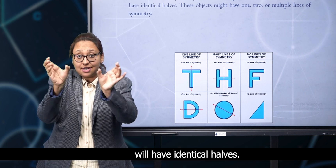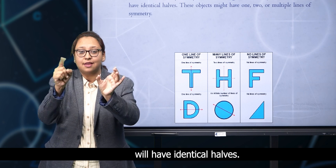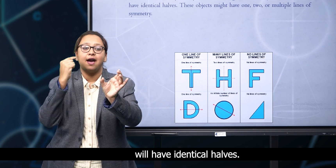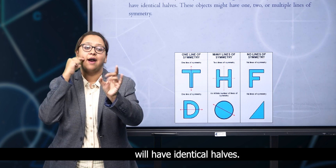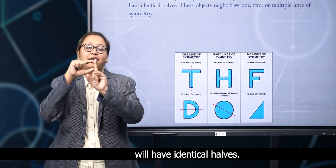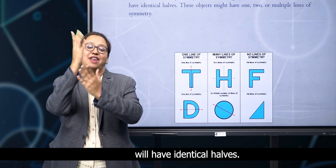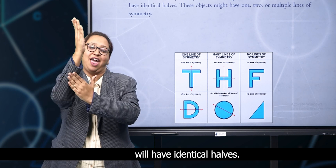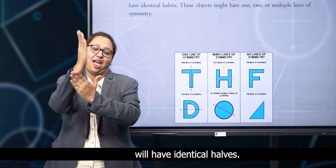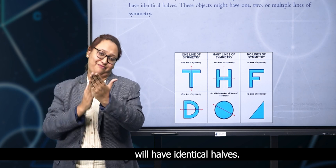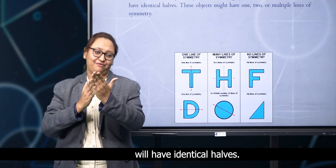halves.